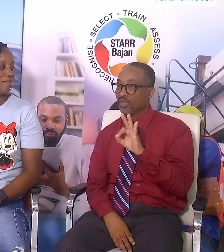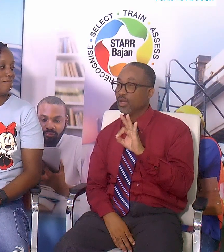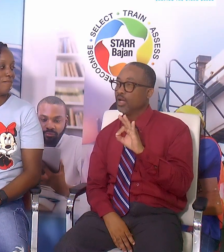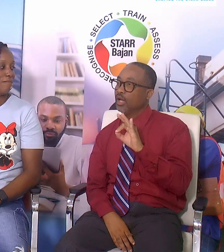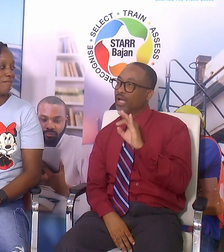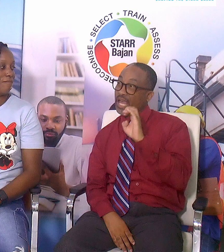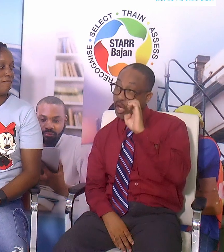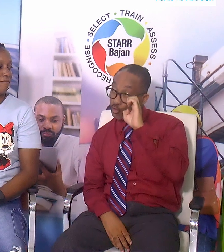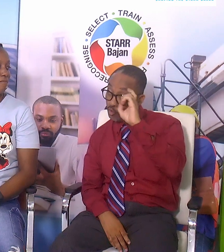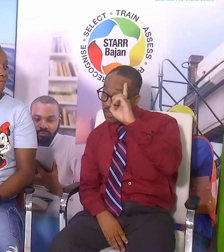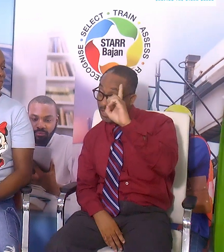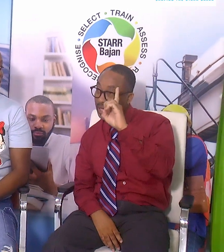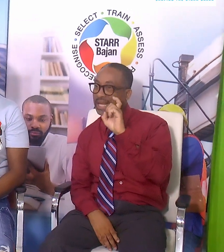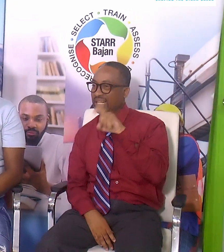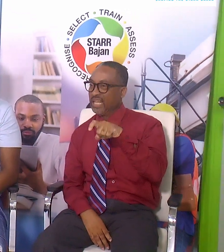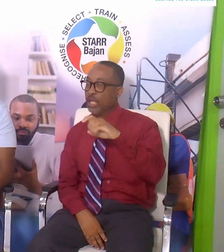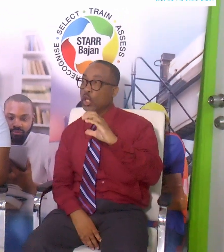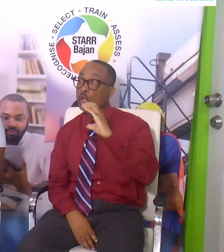I think it's important